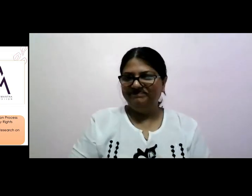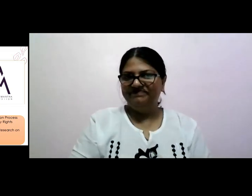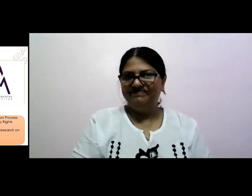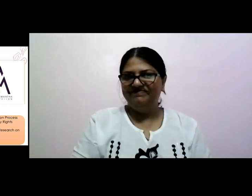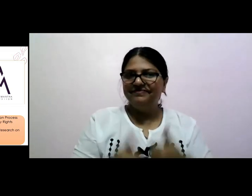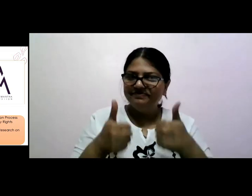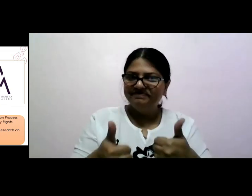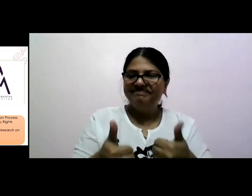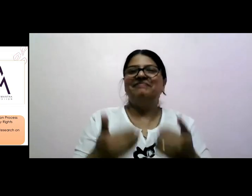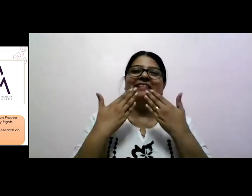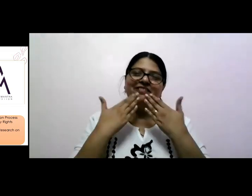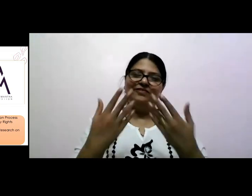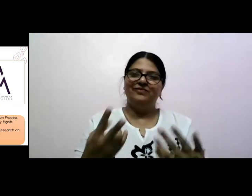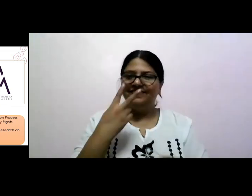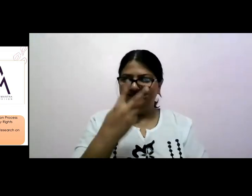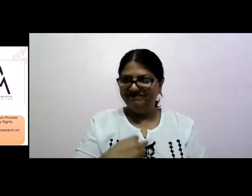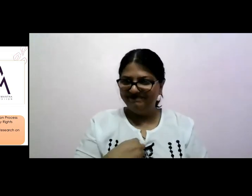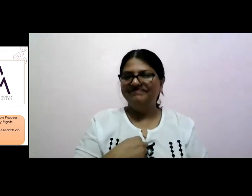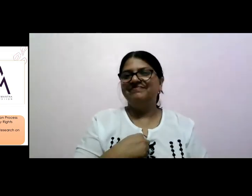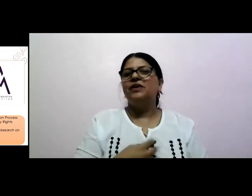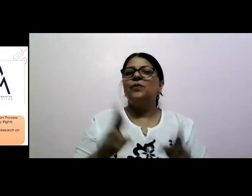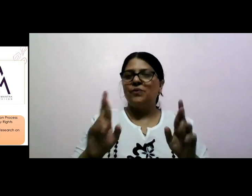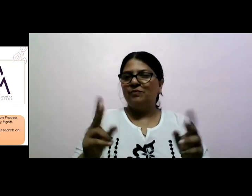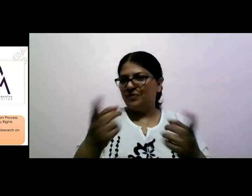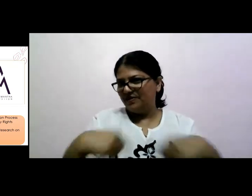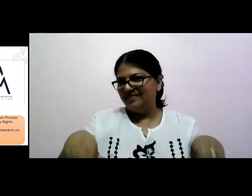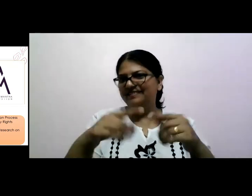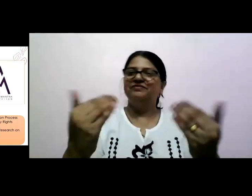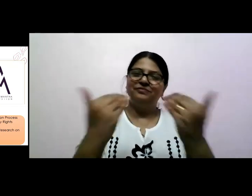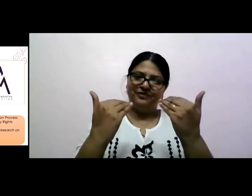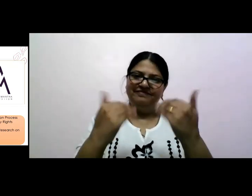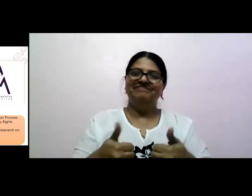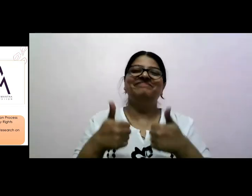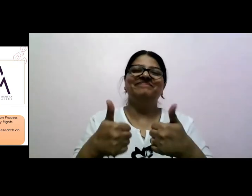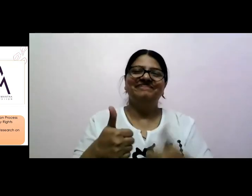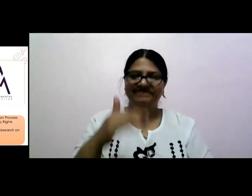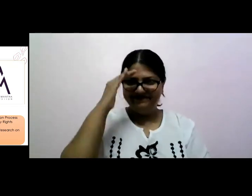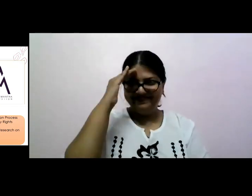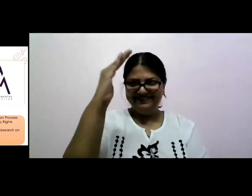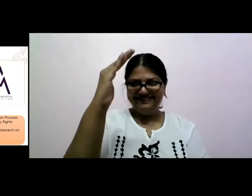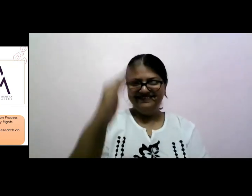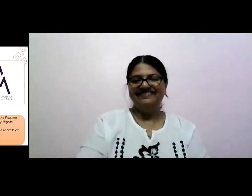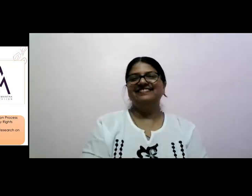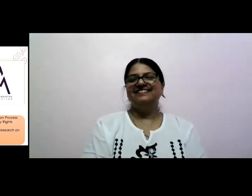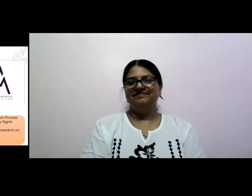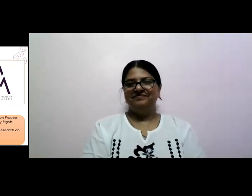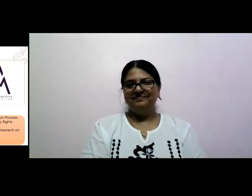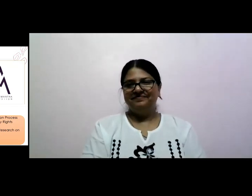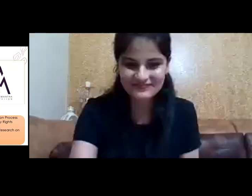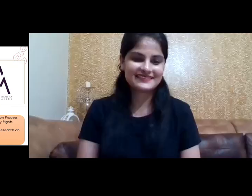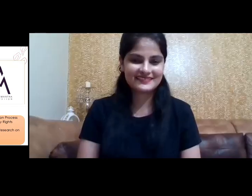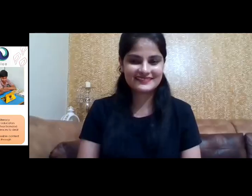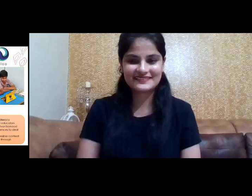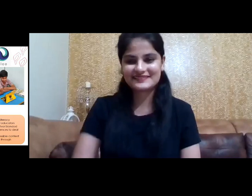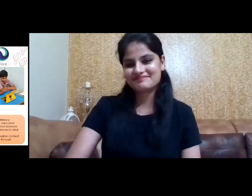Access Mantra Foundation's vision is. Great. Thank you so much for watching. Hope that you all will support us. Thank